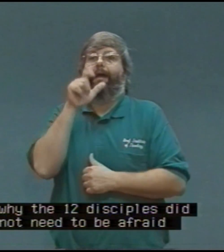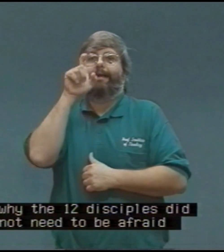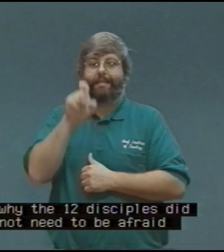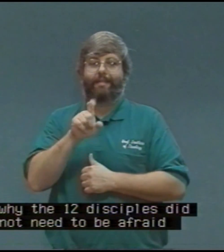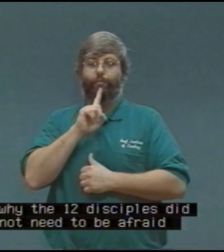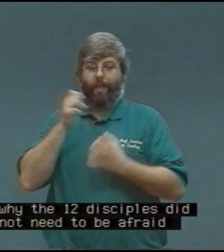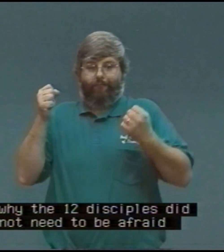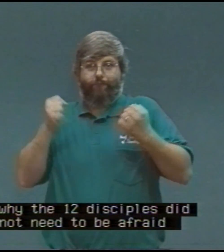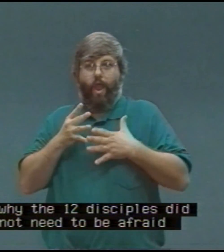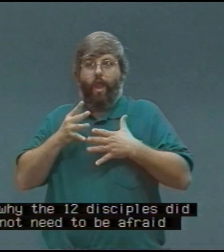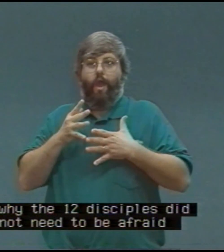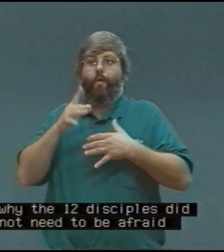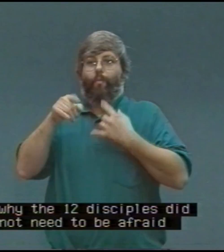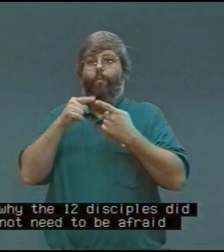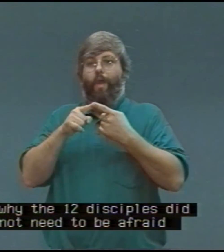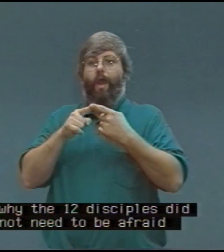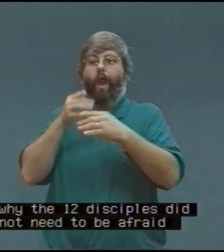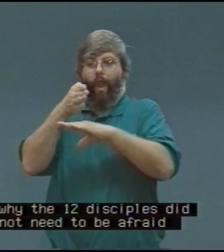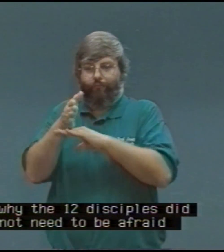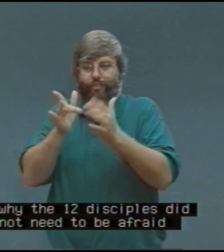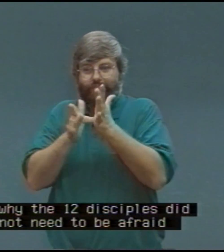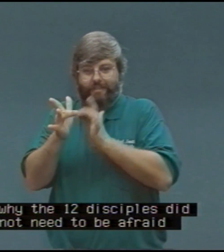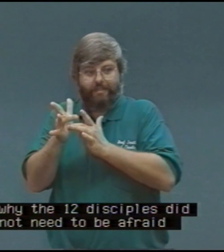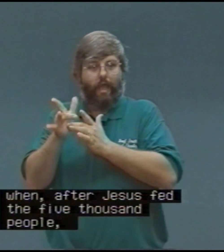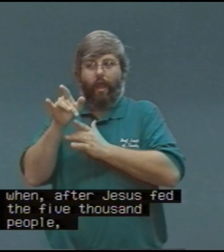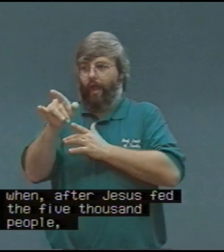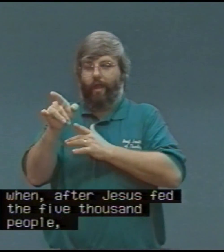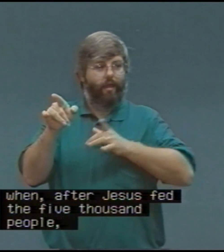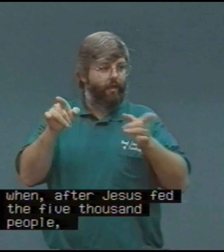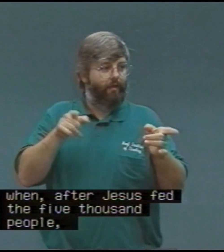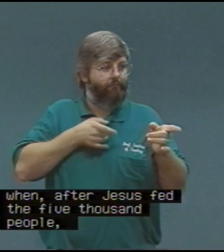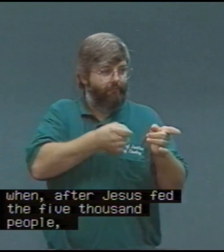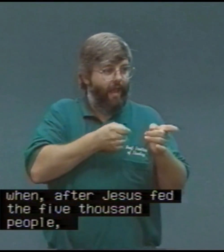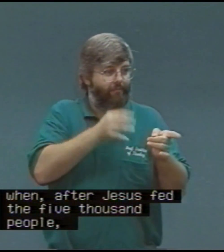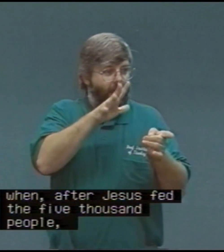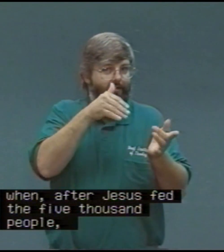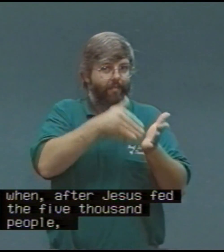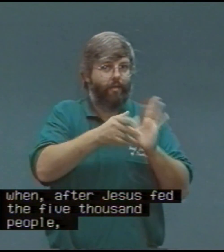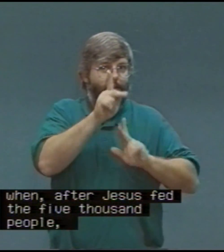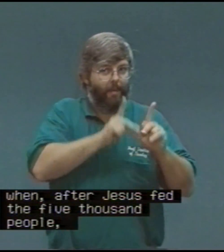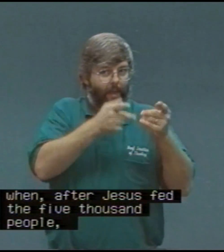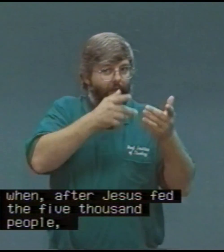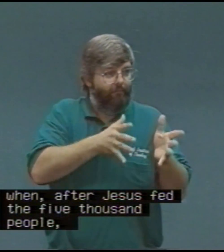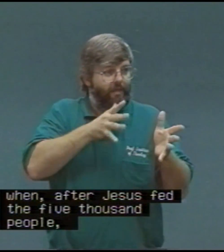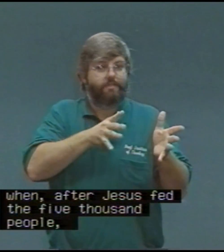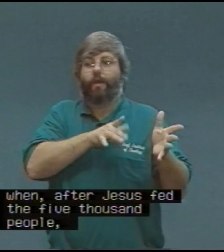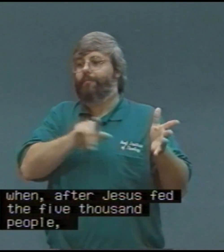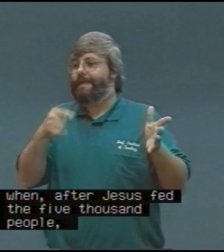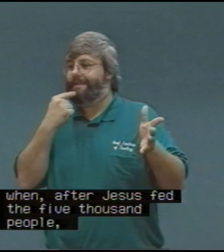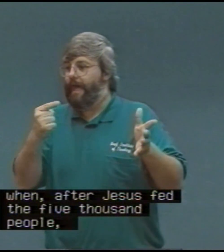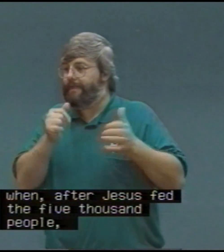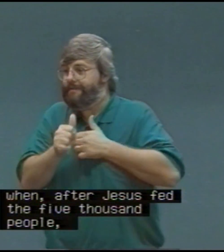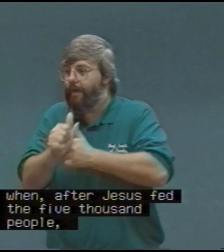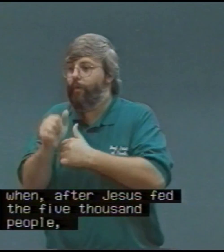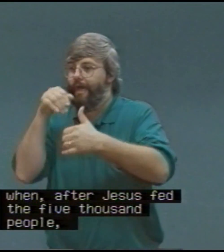why the 12 disciples did not need to be afraid when, after Jesus fed the 5,000 people, he told